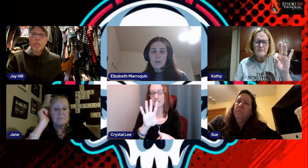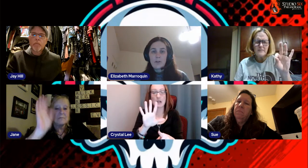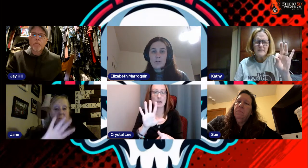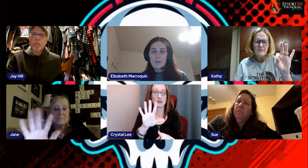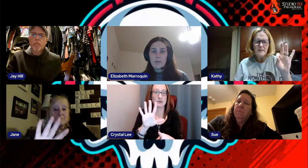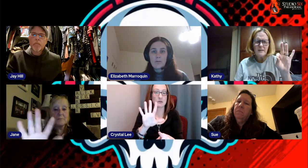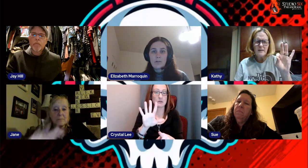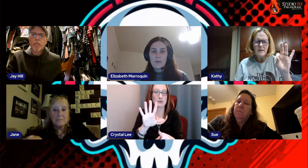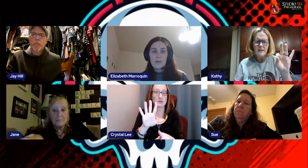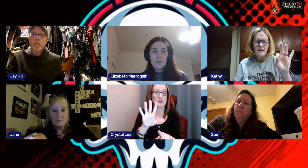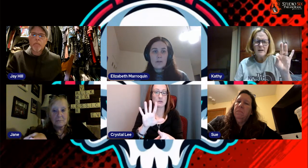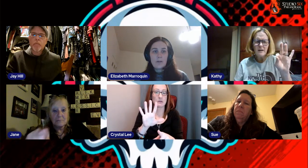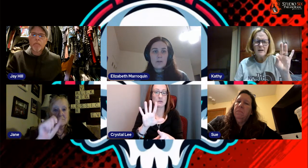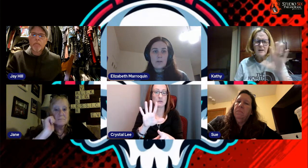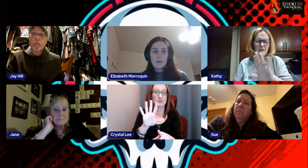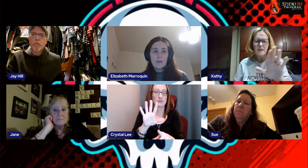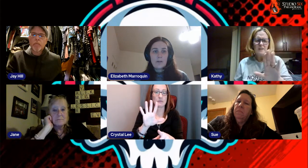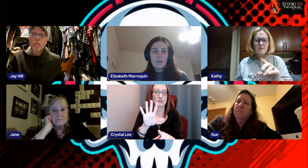L-E-F-F.